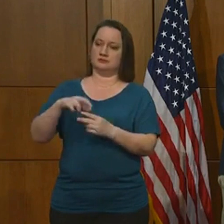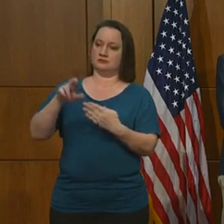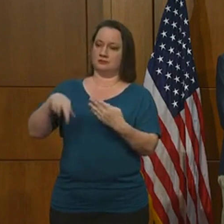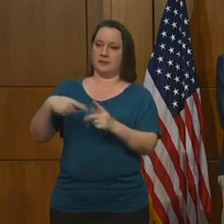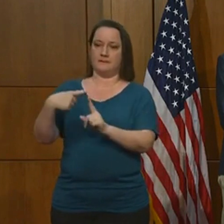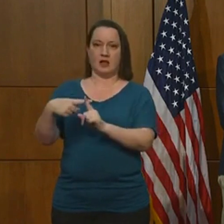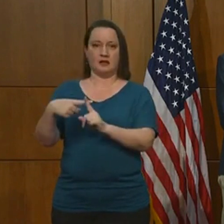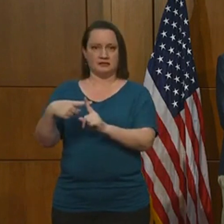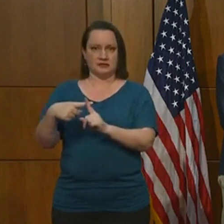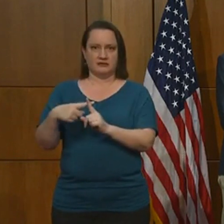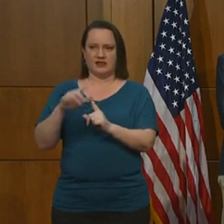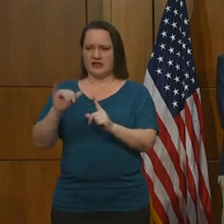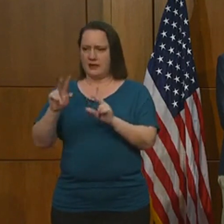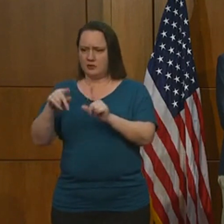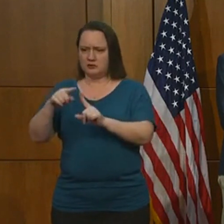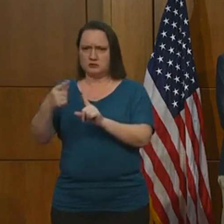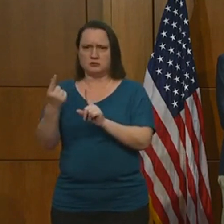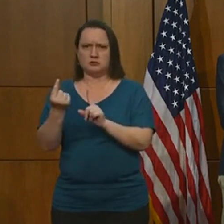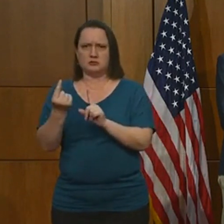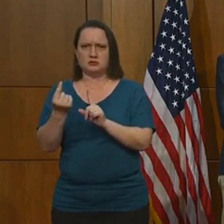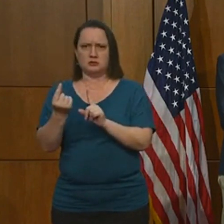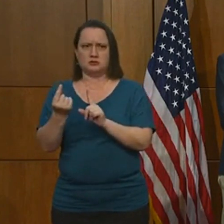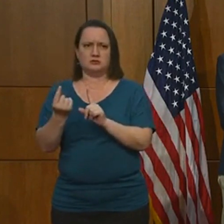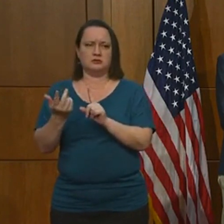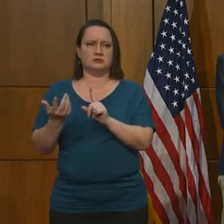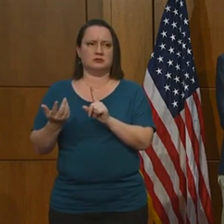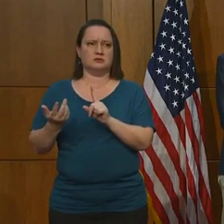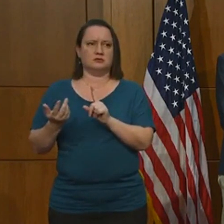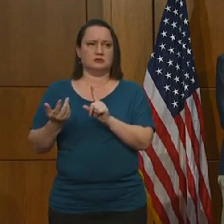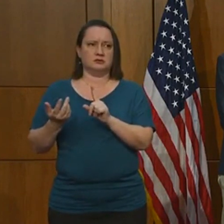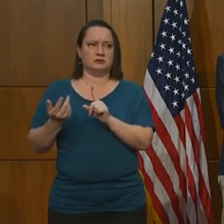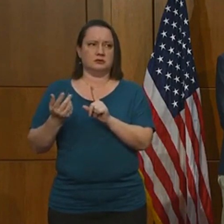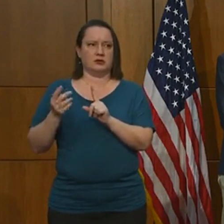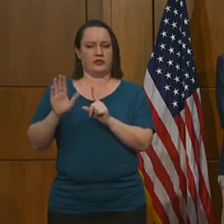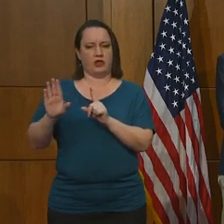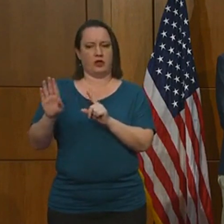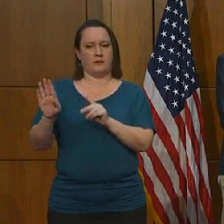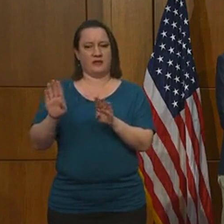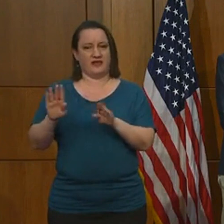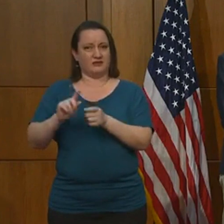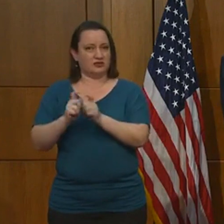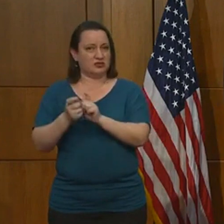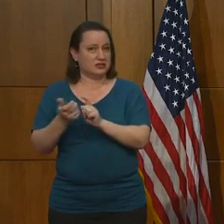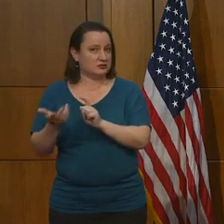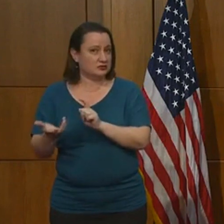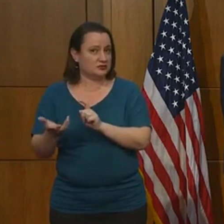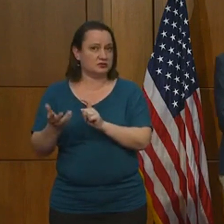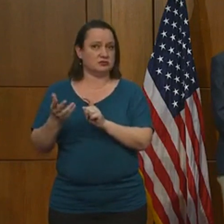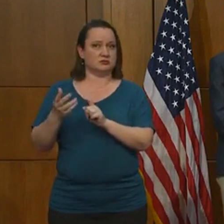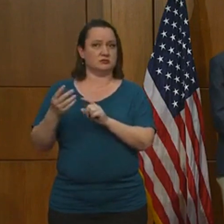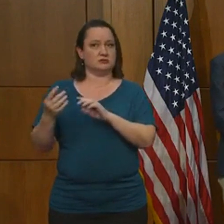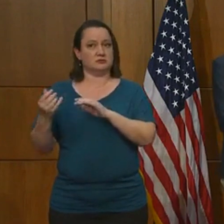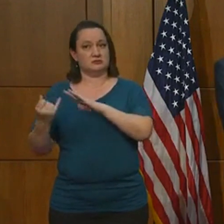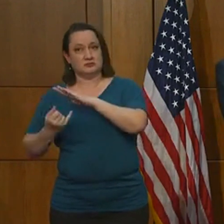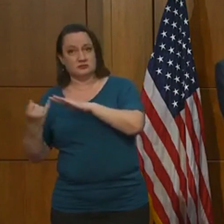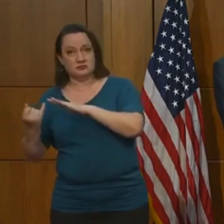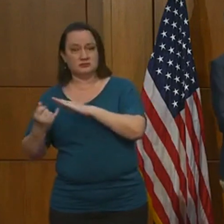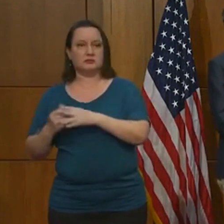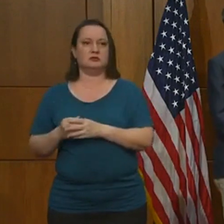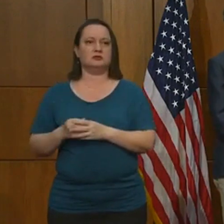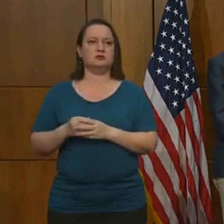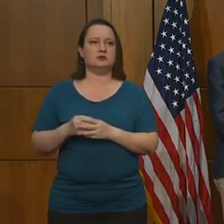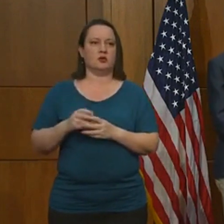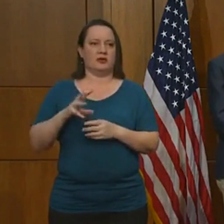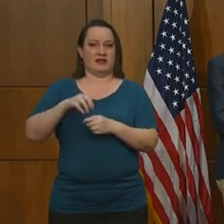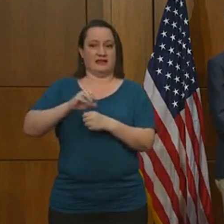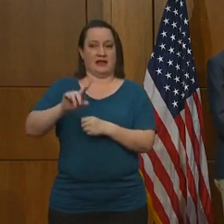tested positive, and what kind of behavior they should have. Now, implied in that question is the idea